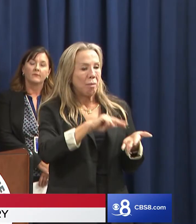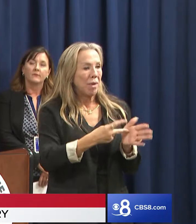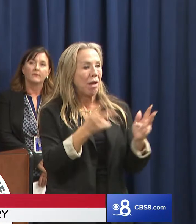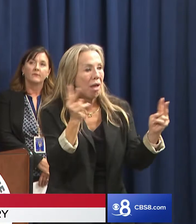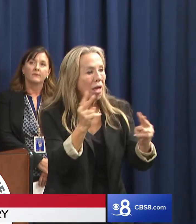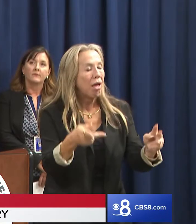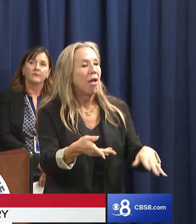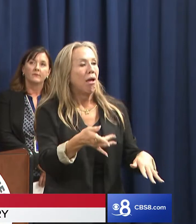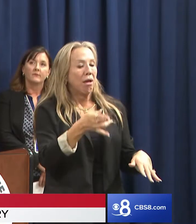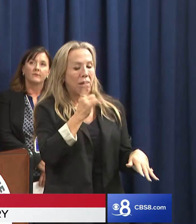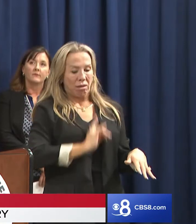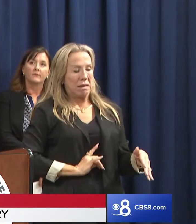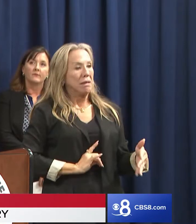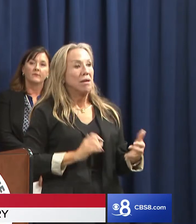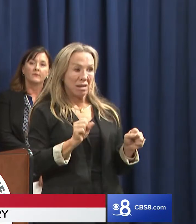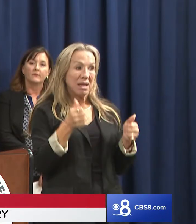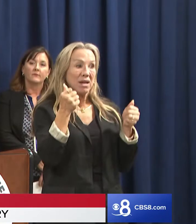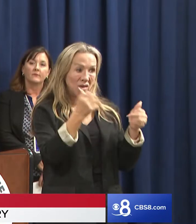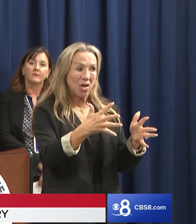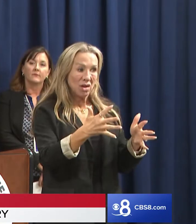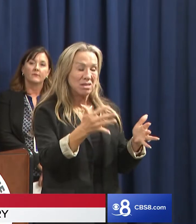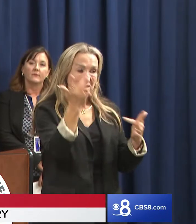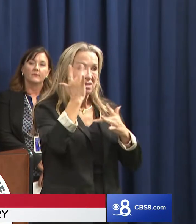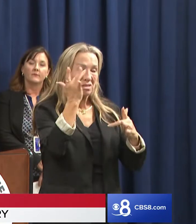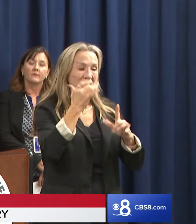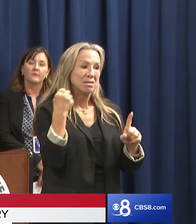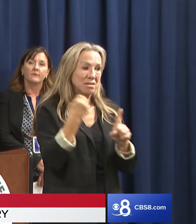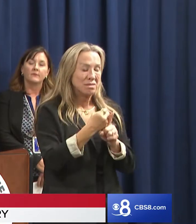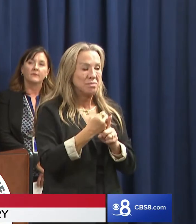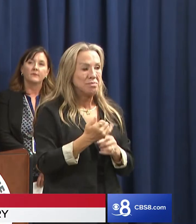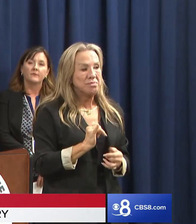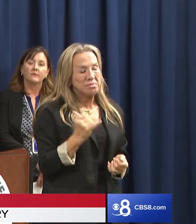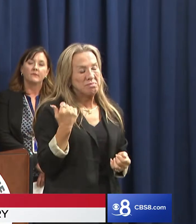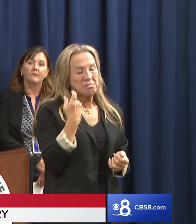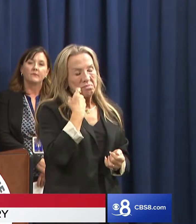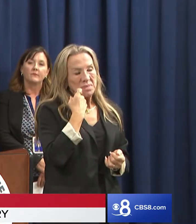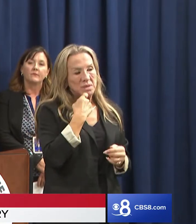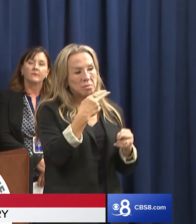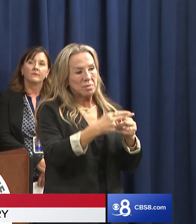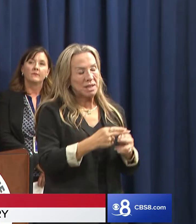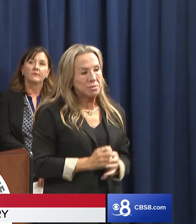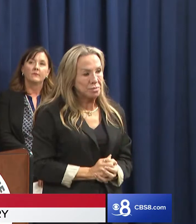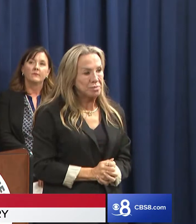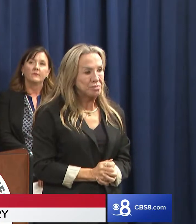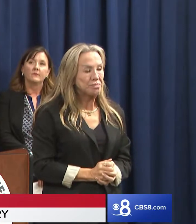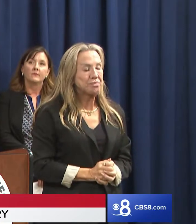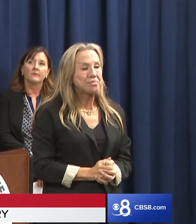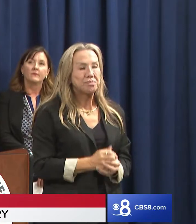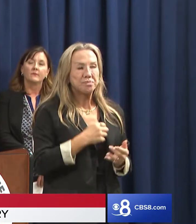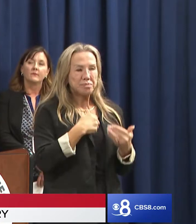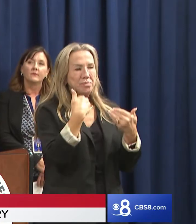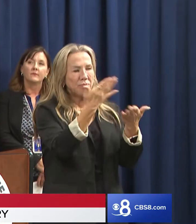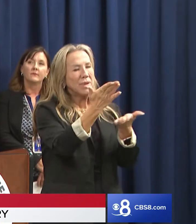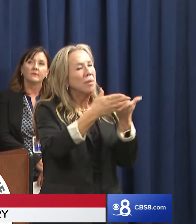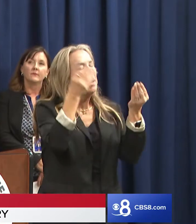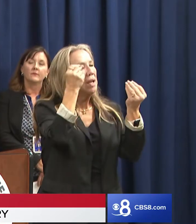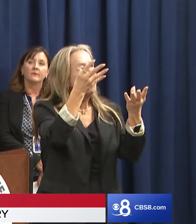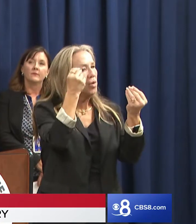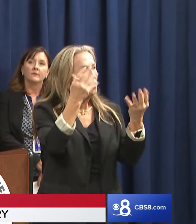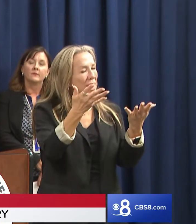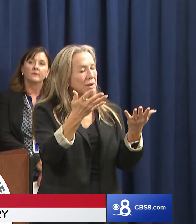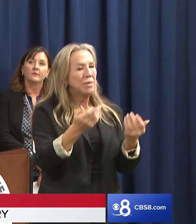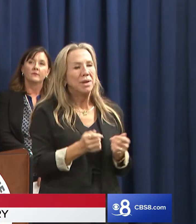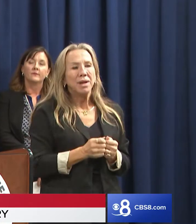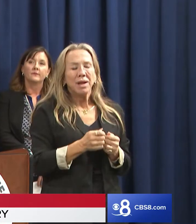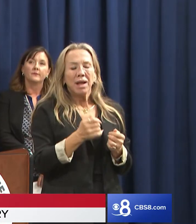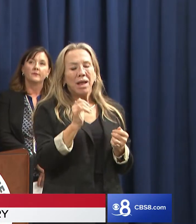ingest can cause, again, those types of illnesses, as we've discussed. A little context is that this is